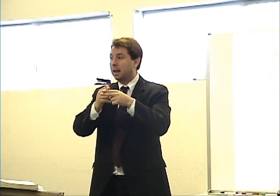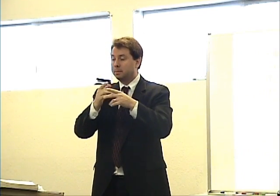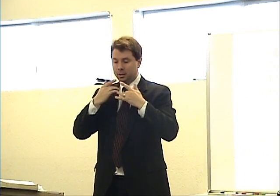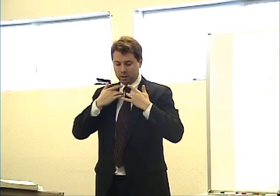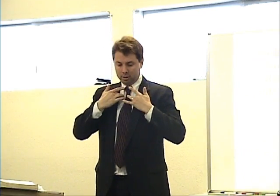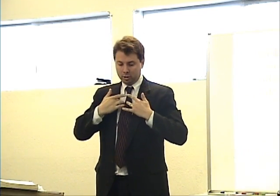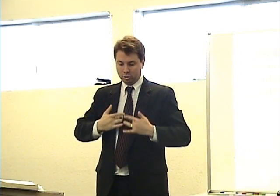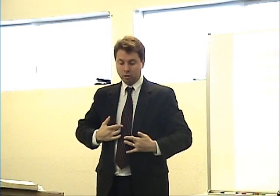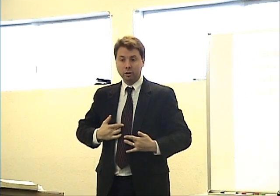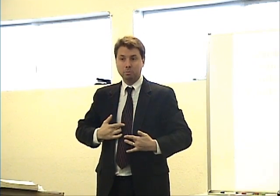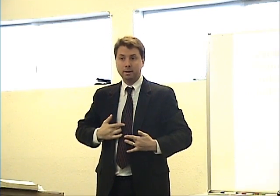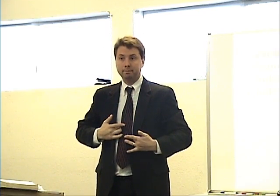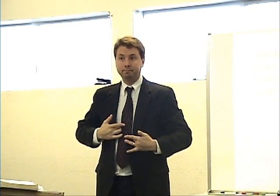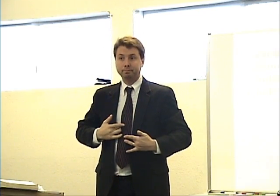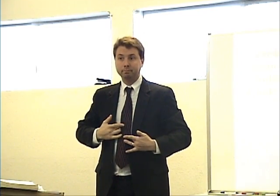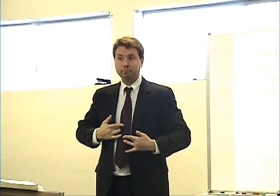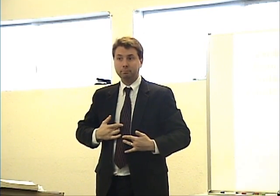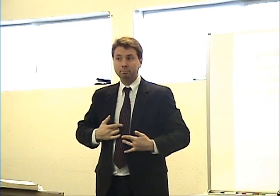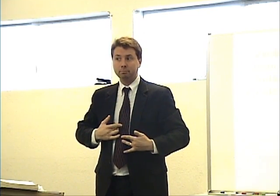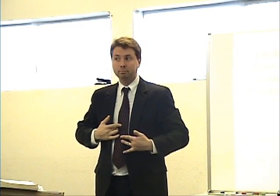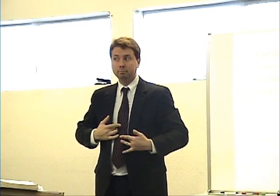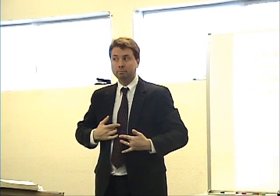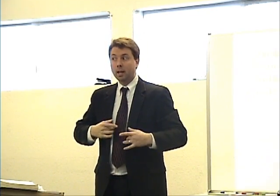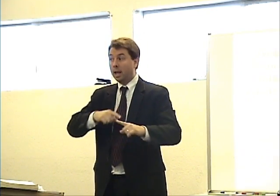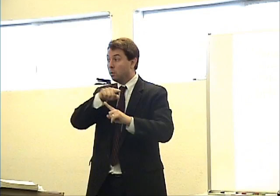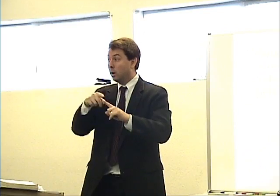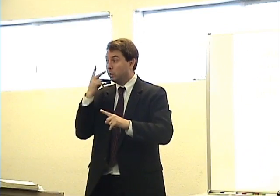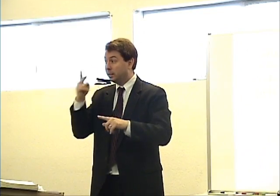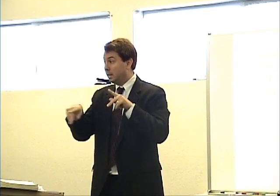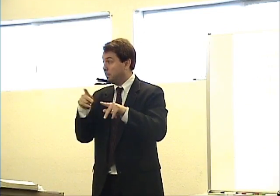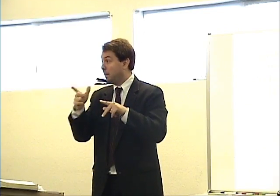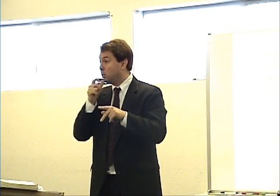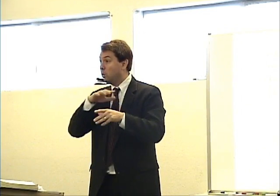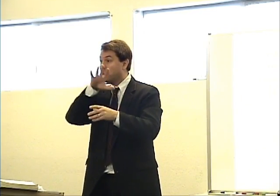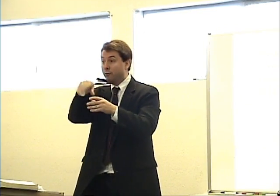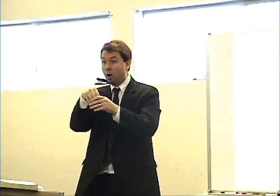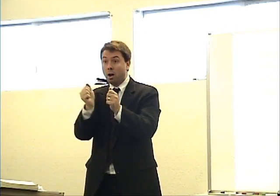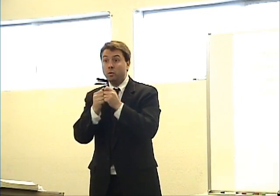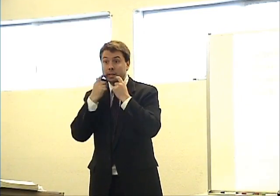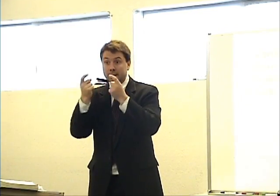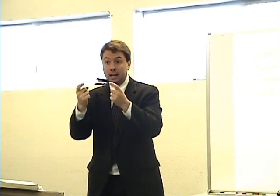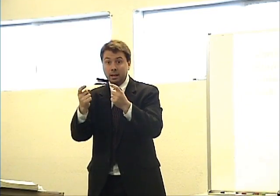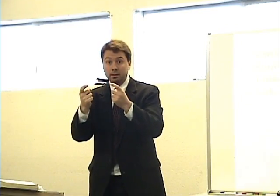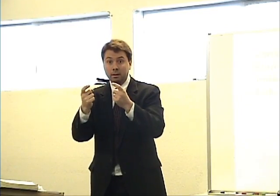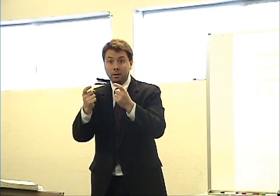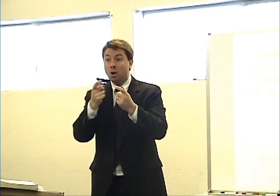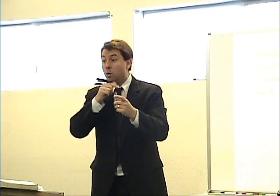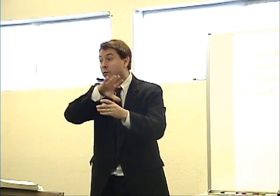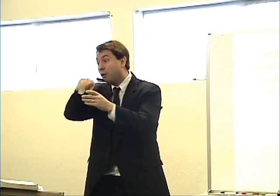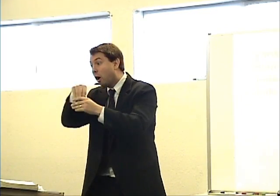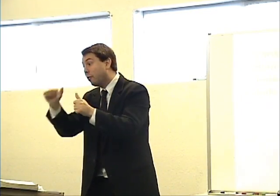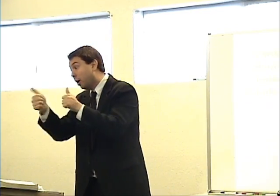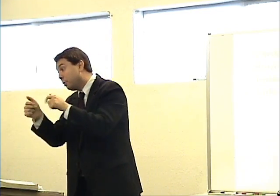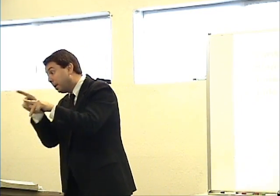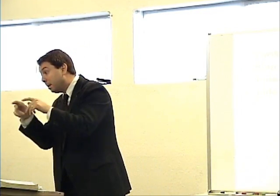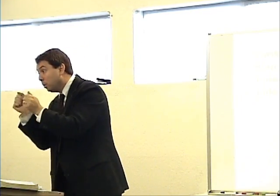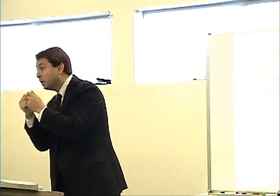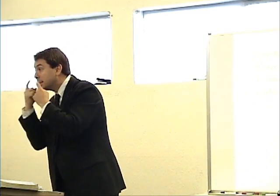named discouragement. And when we see people who are involved with sin, who involve other people with